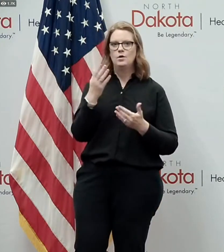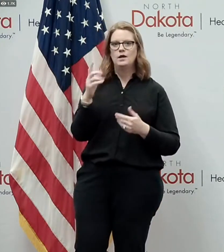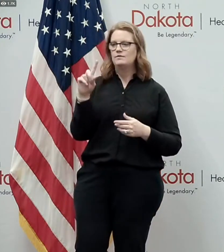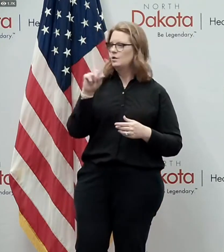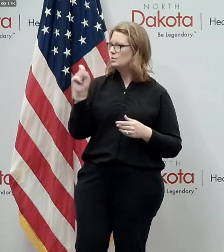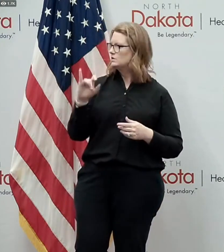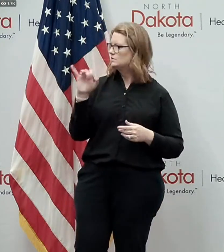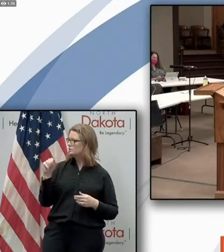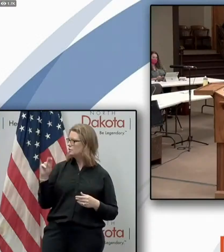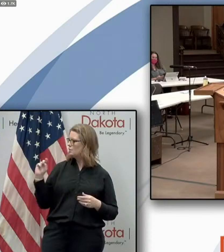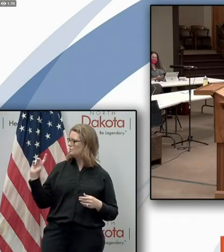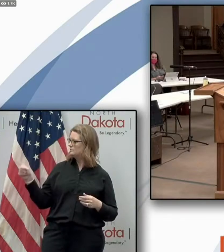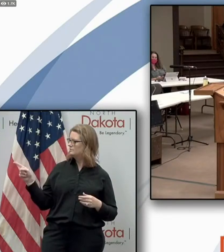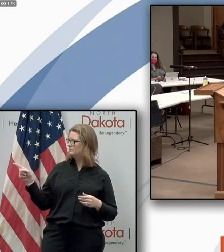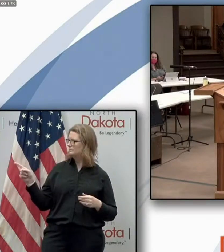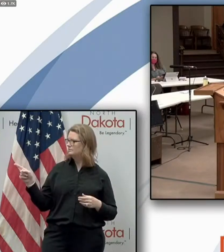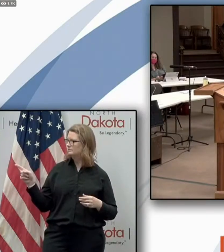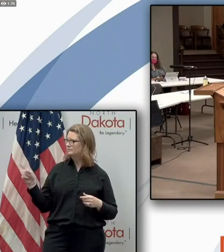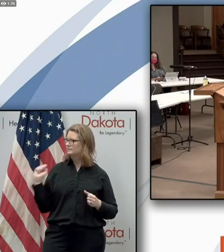and